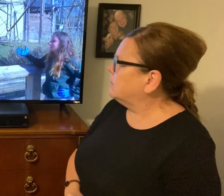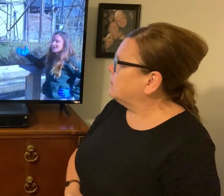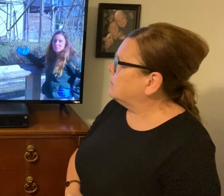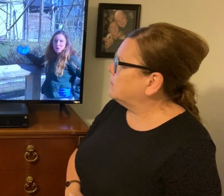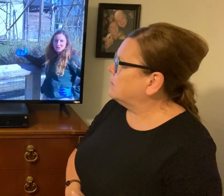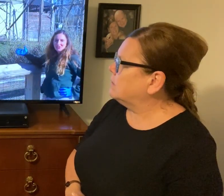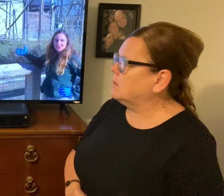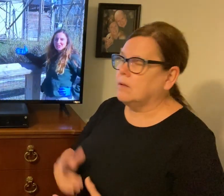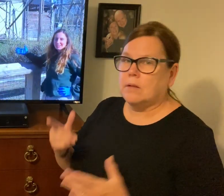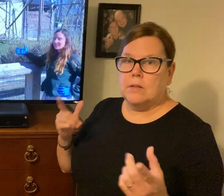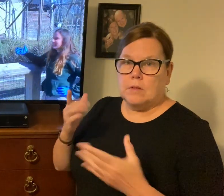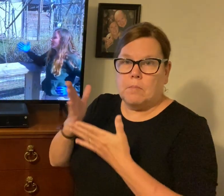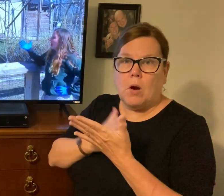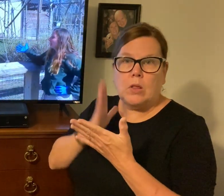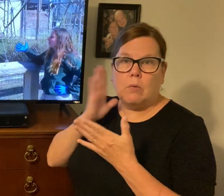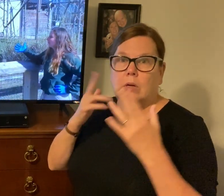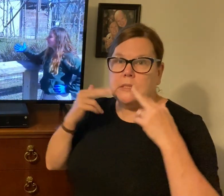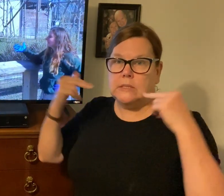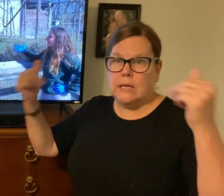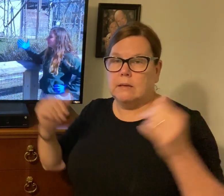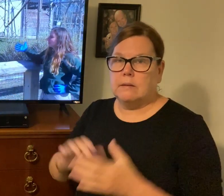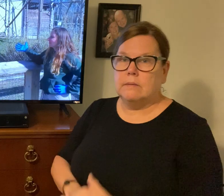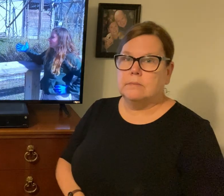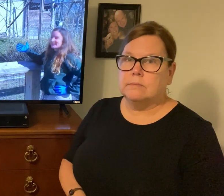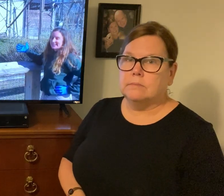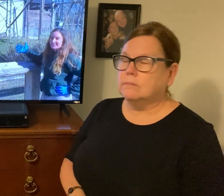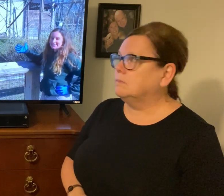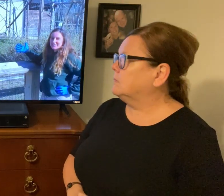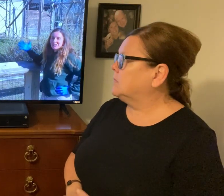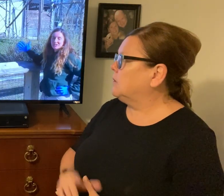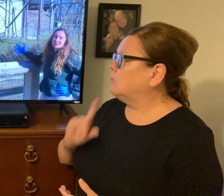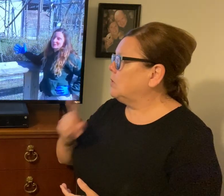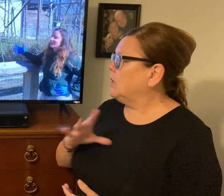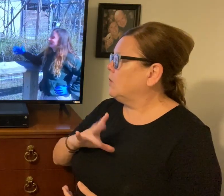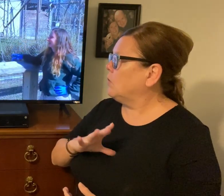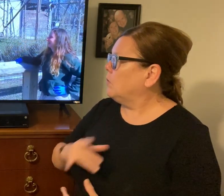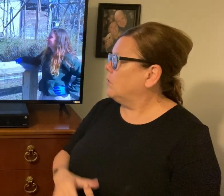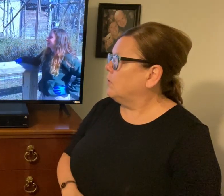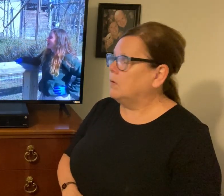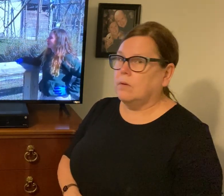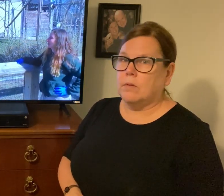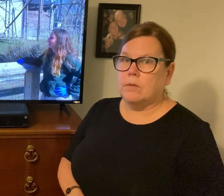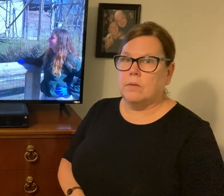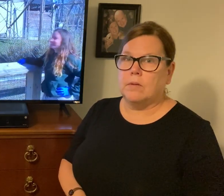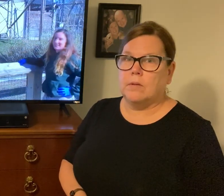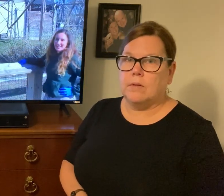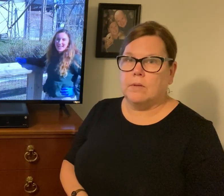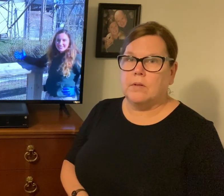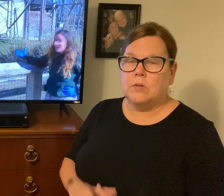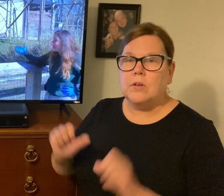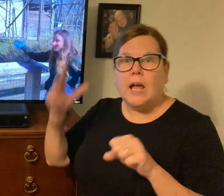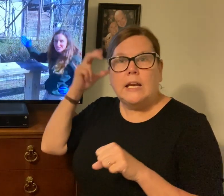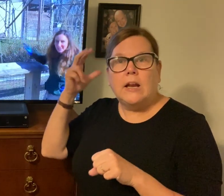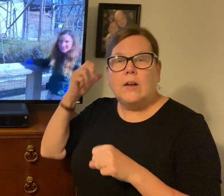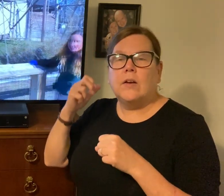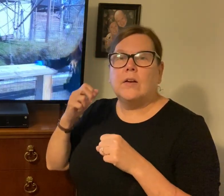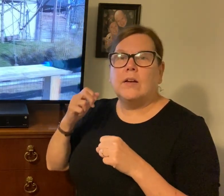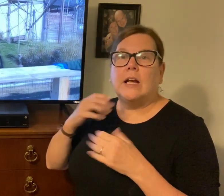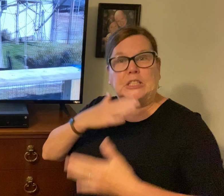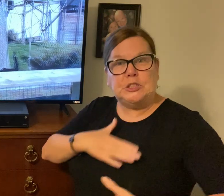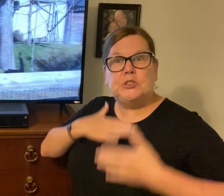also each have a part that they're going to sing for this, so it'll be really neat to you guys get the opportunity to hear it. So